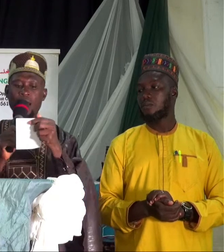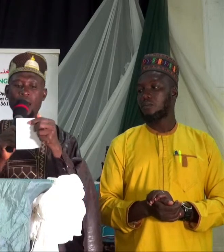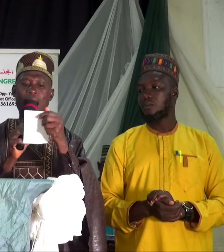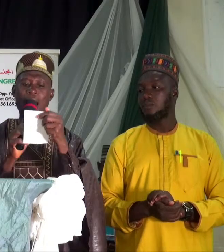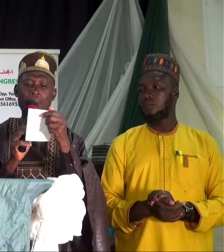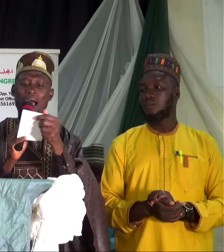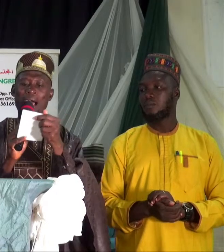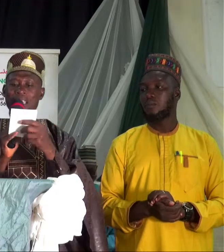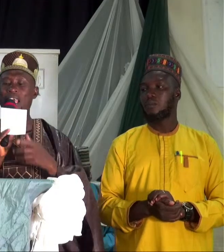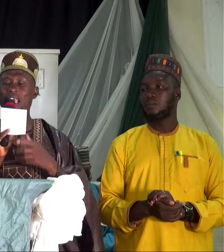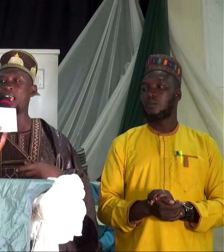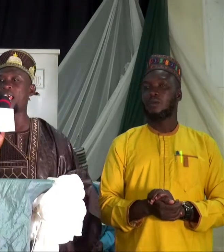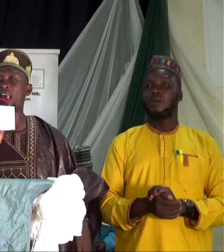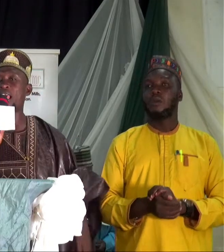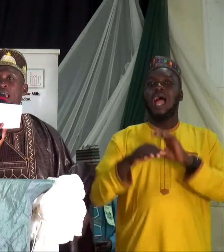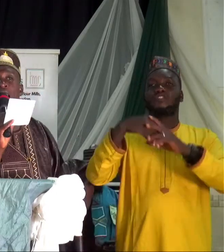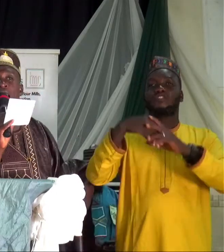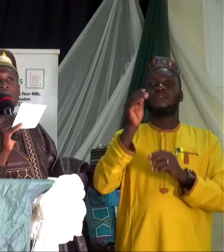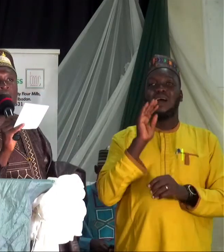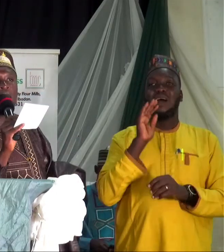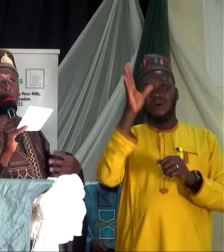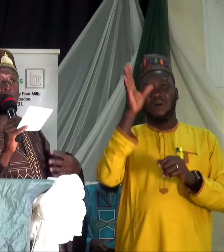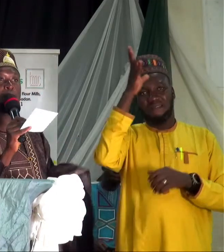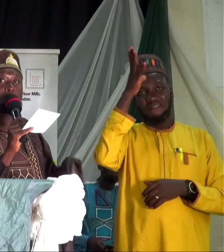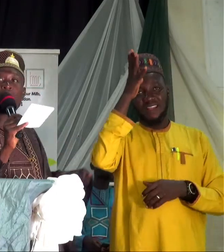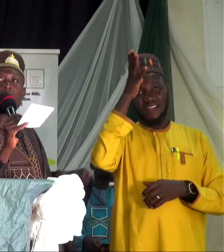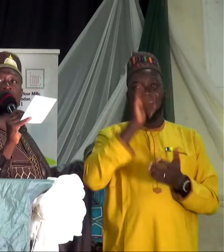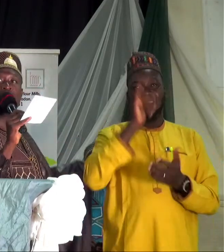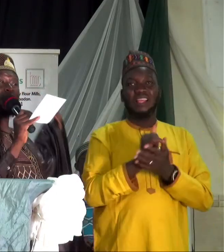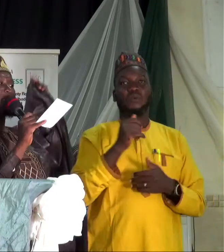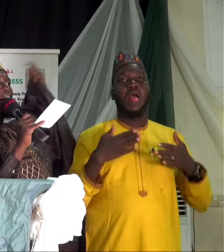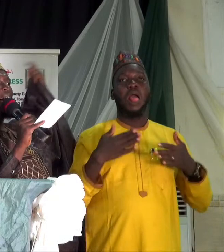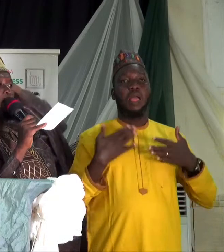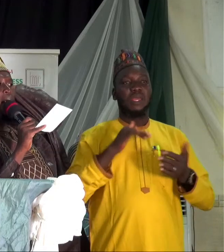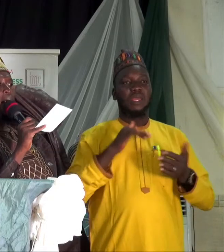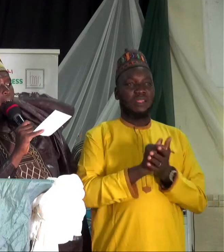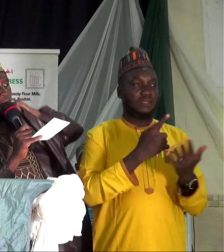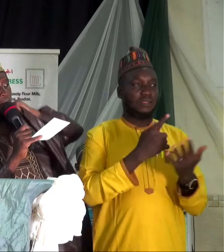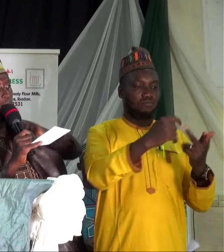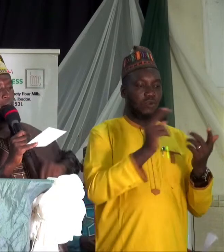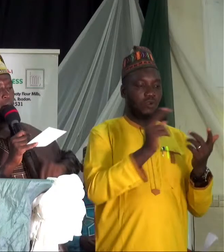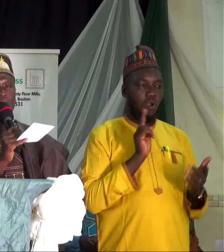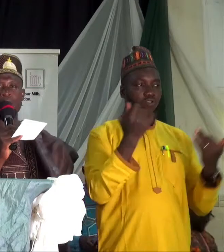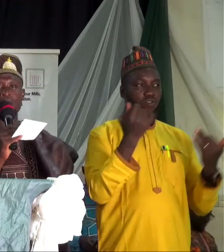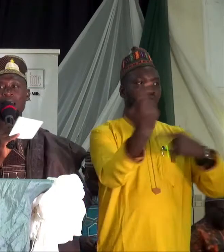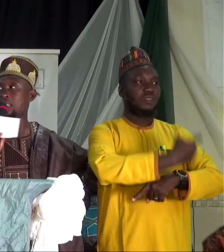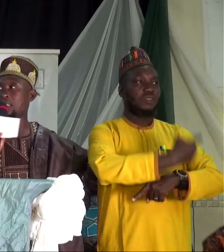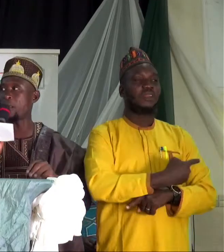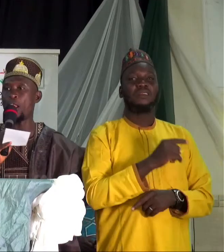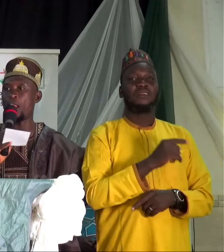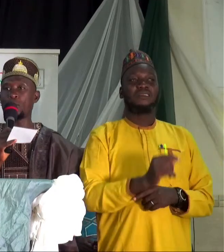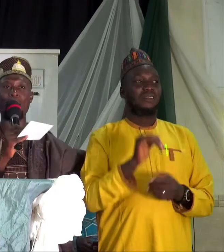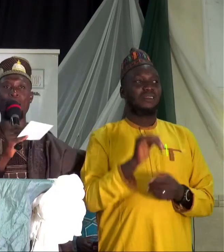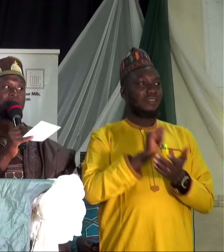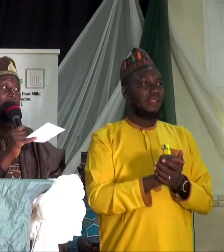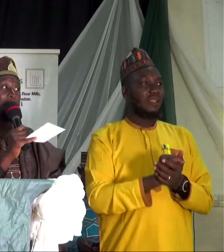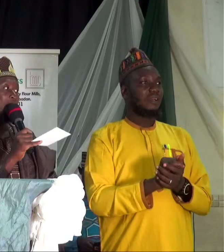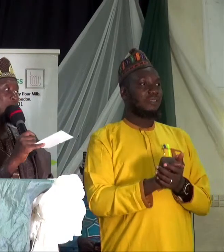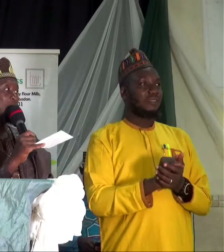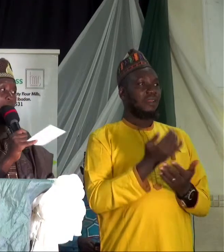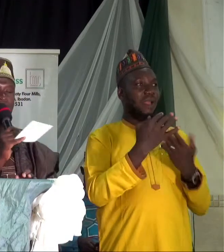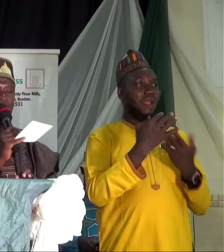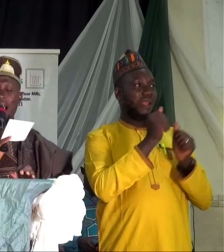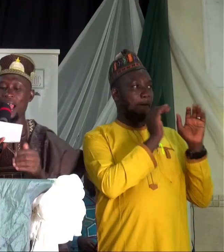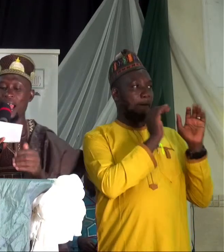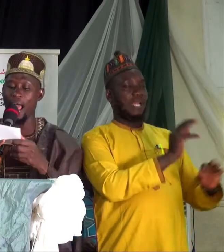Nínú àwọn bàbá wa tí inú wa dùn pé wọ́n ti dé sí àárín wa tí a si bi Olorun ko ba ni so won ni